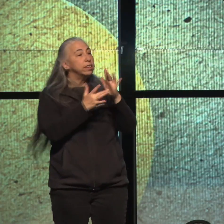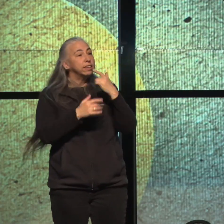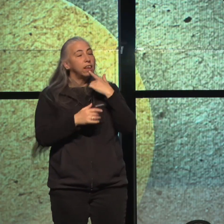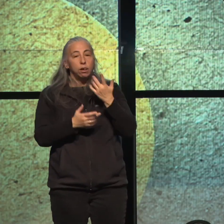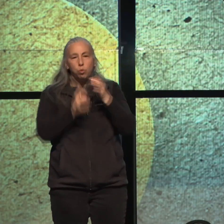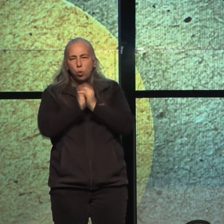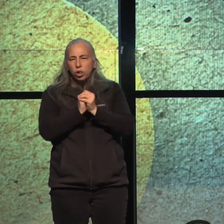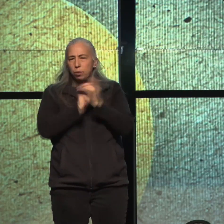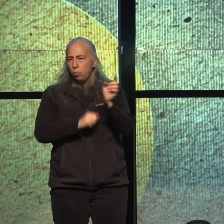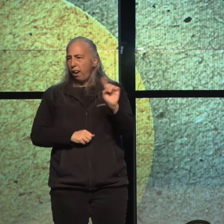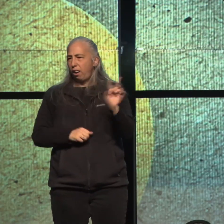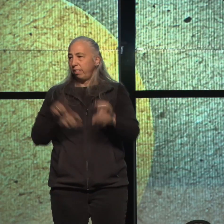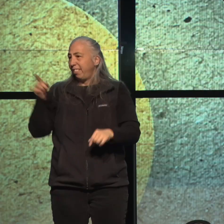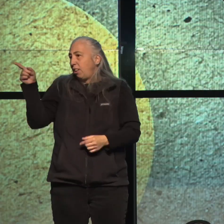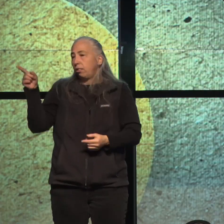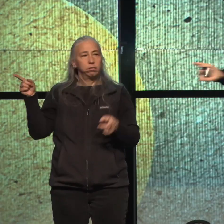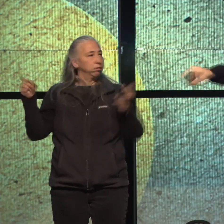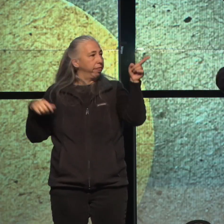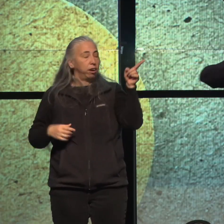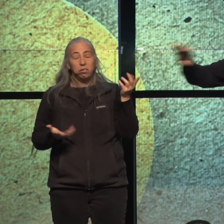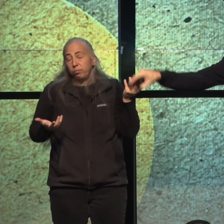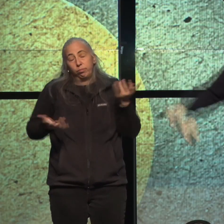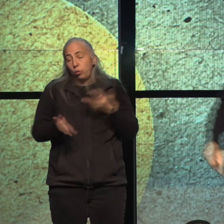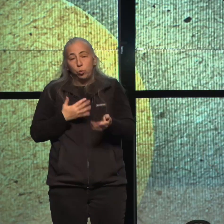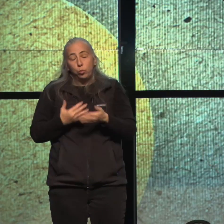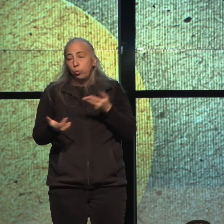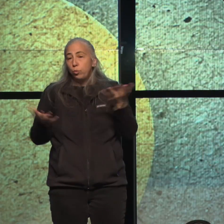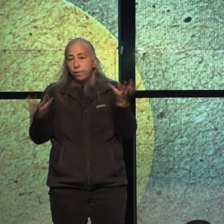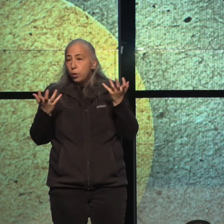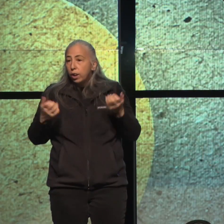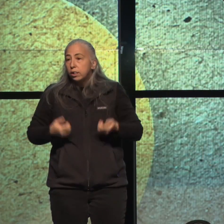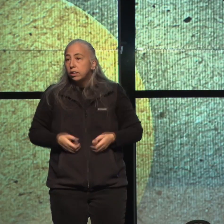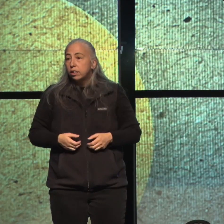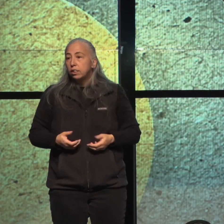mountain, whatever. You give everything, you give little, whatever.